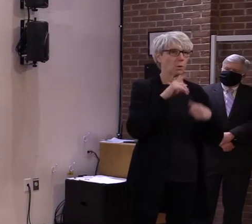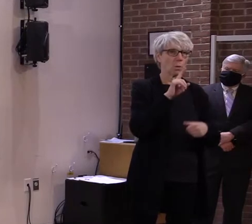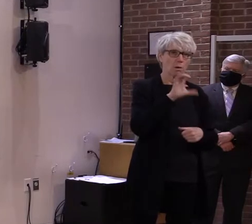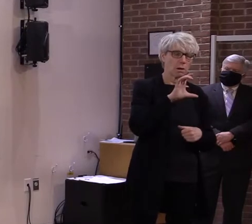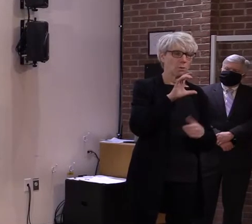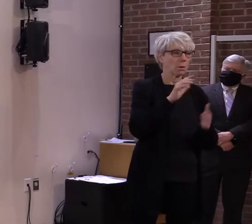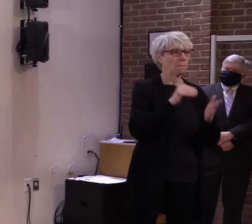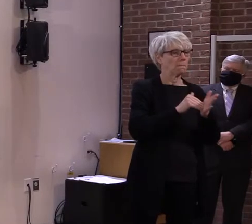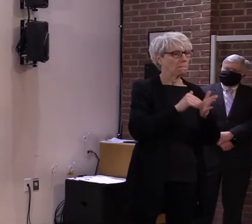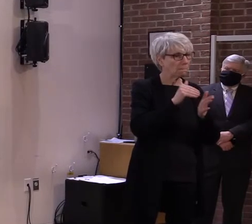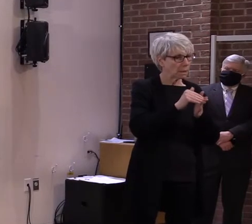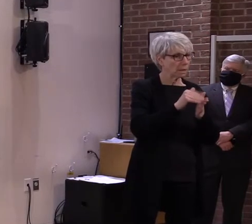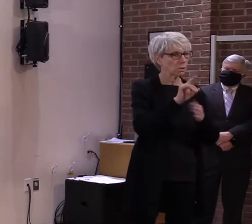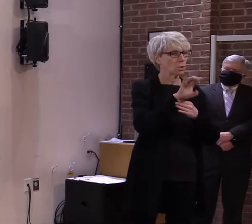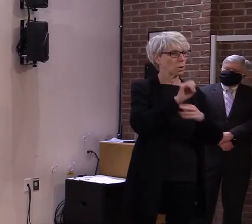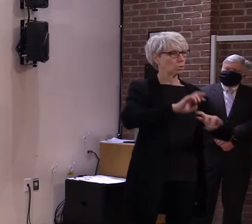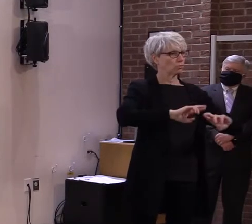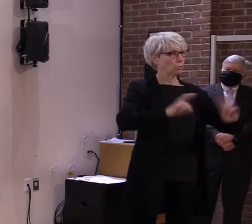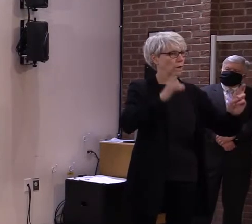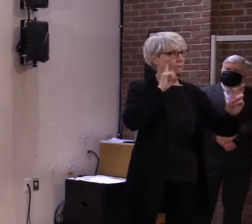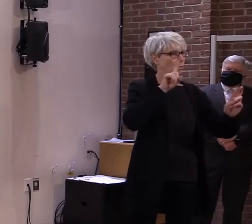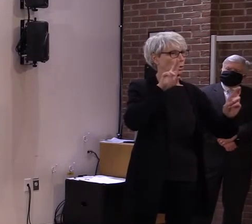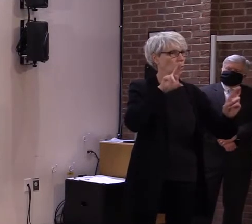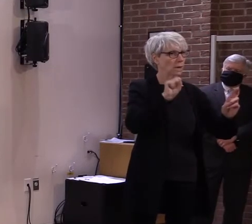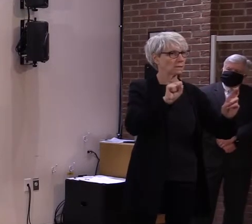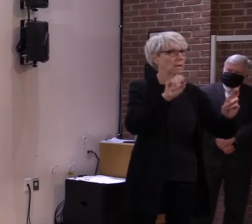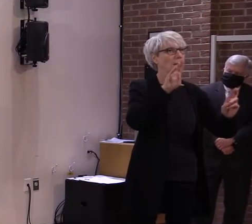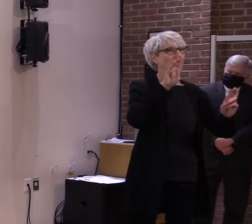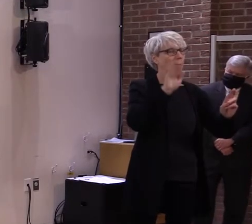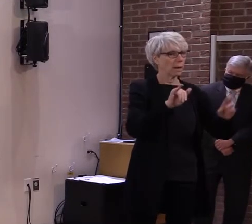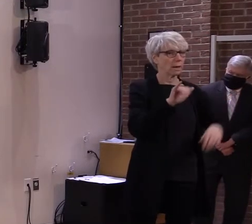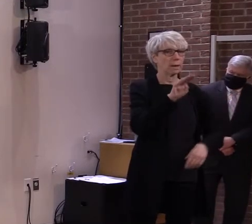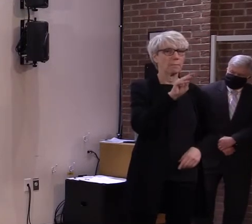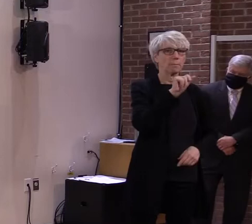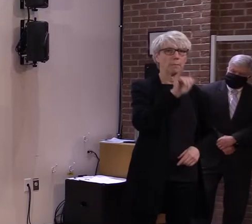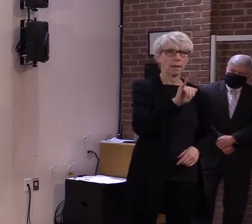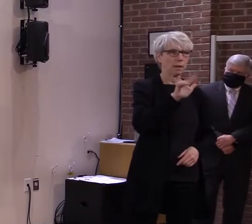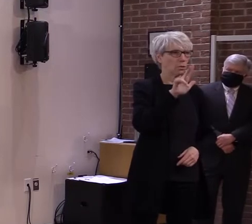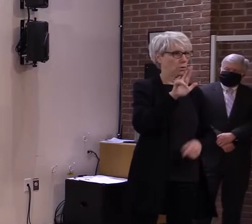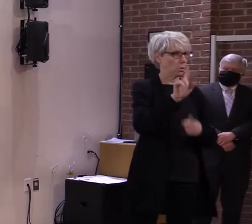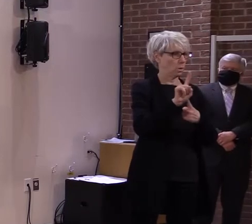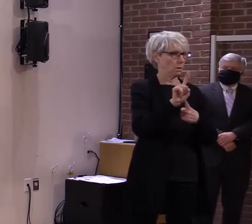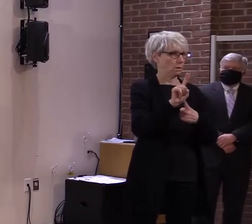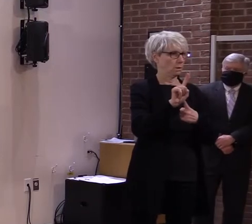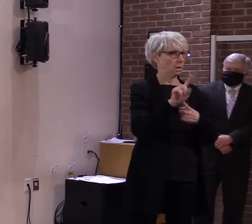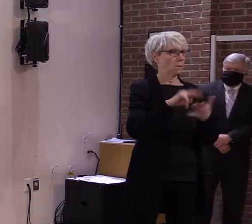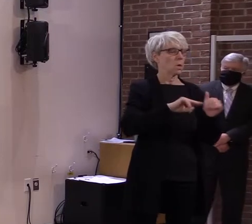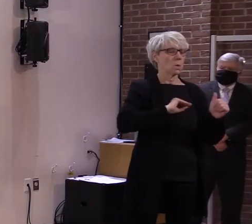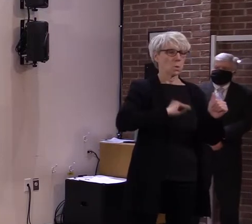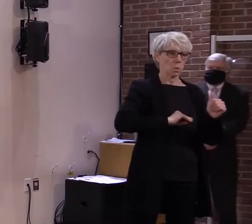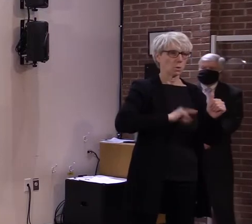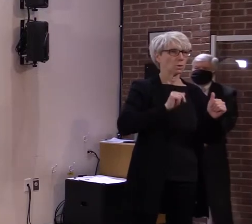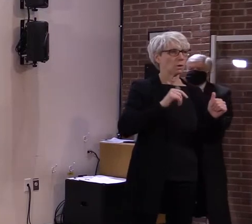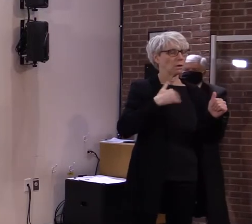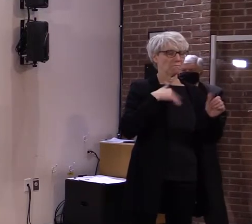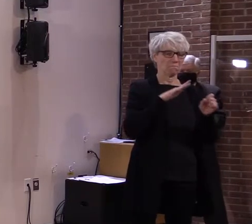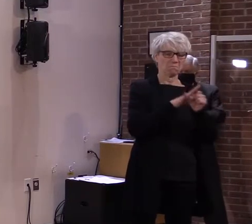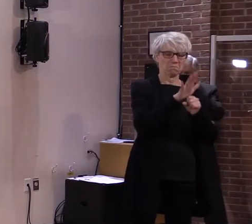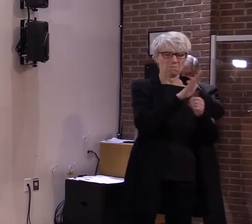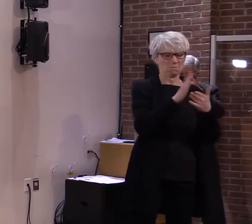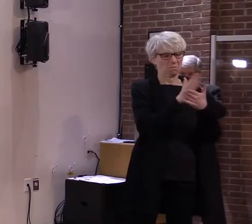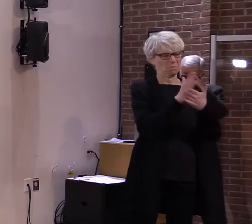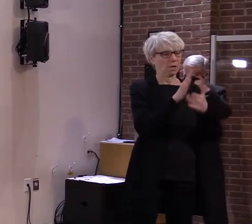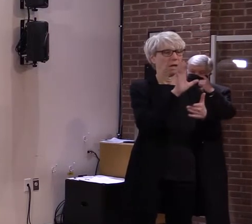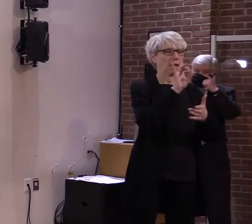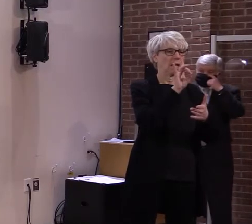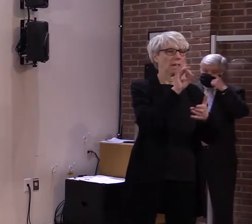the federal government by the end of May. So we'll be back on track if that holds up to receiving about 8,000 to 10,000